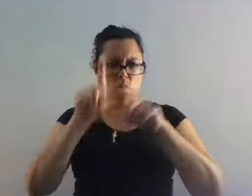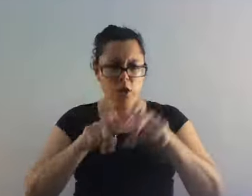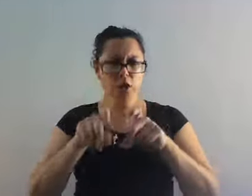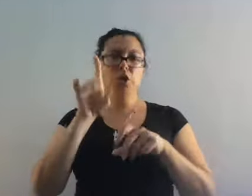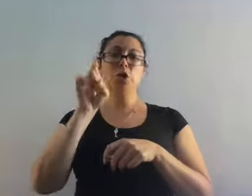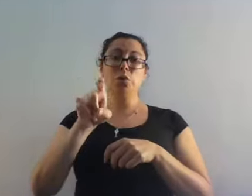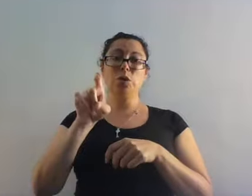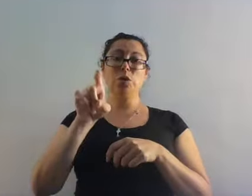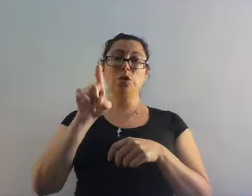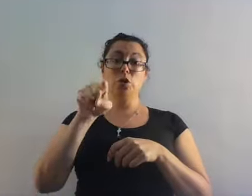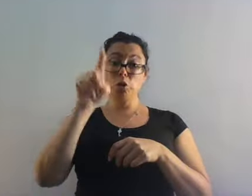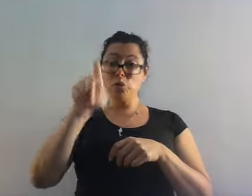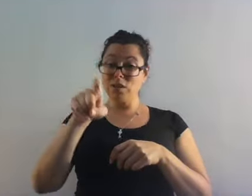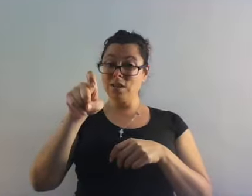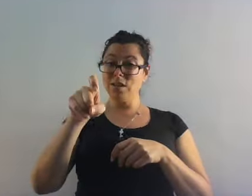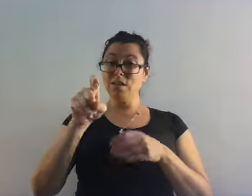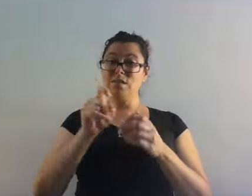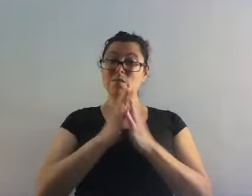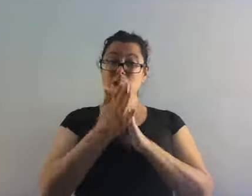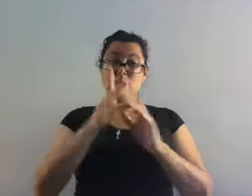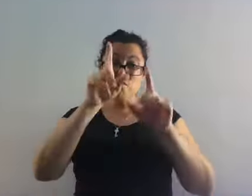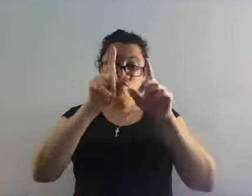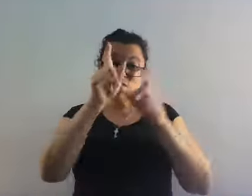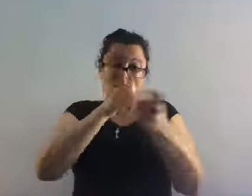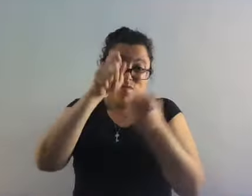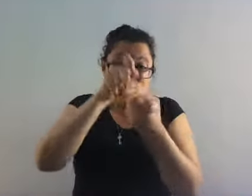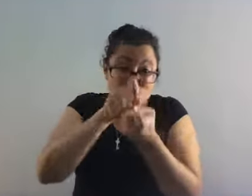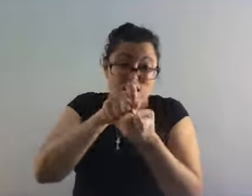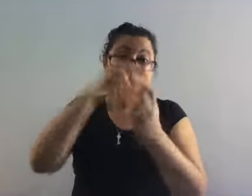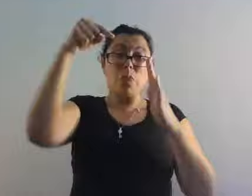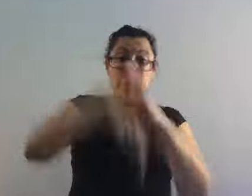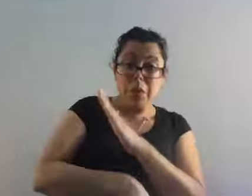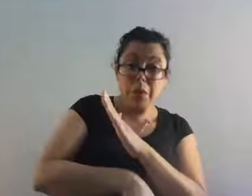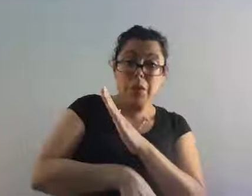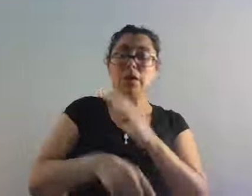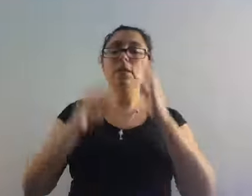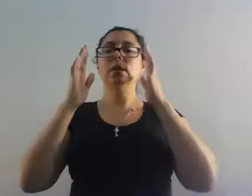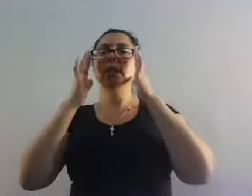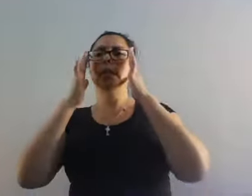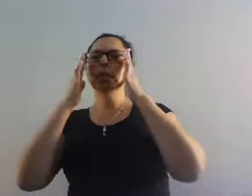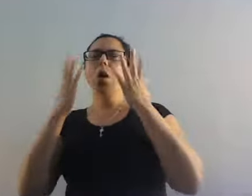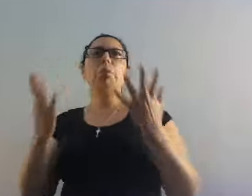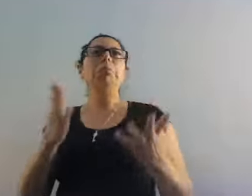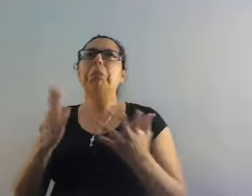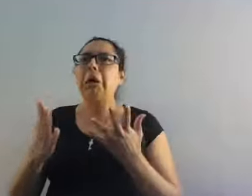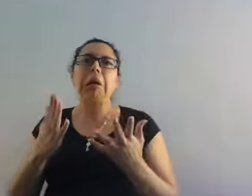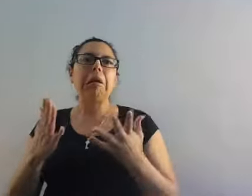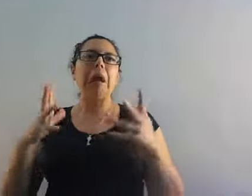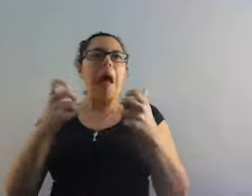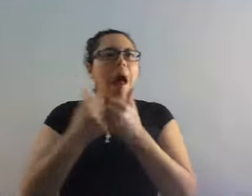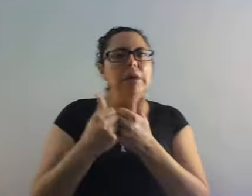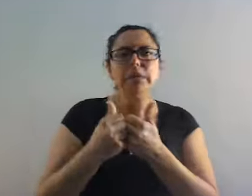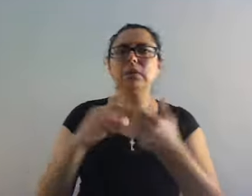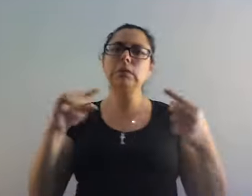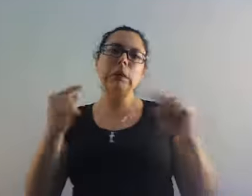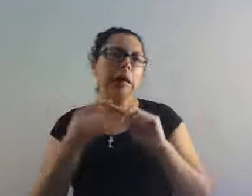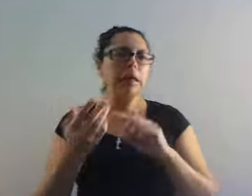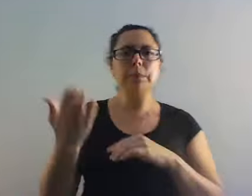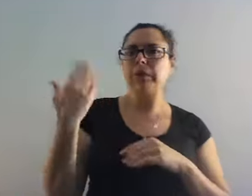Any type of general questions like any injuries or any overall accidents might not be enough if